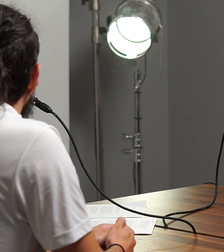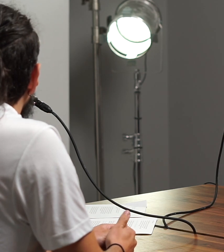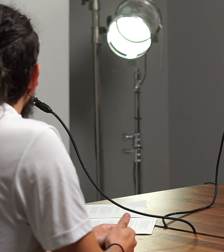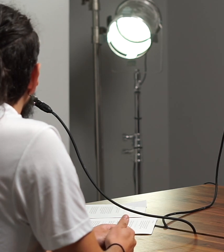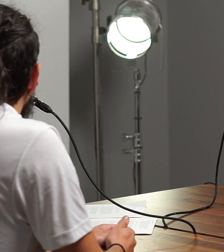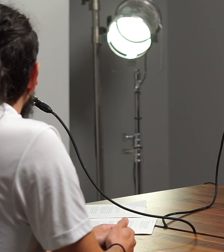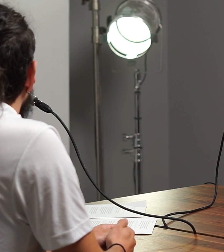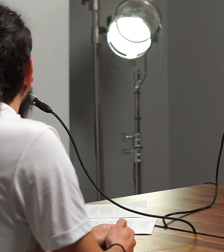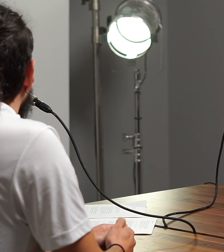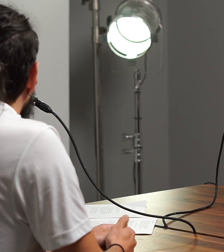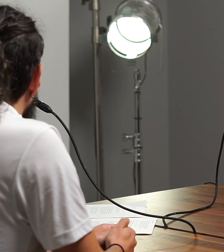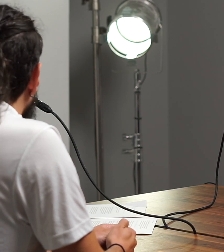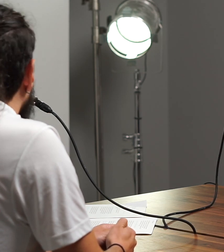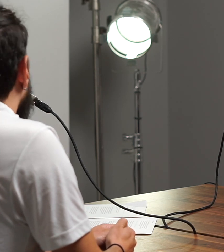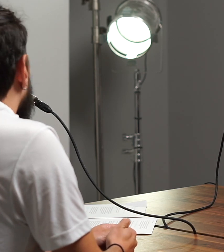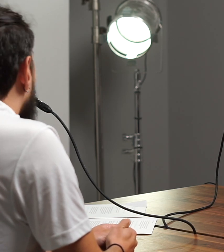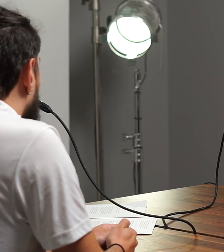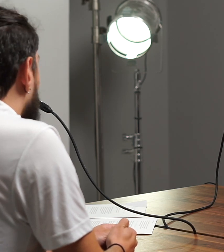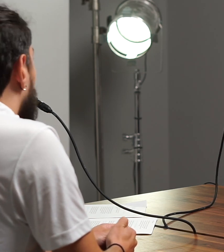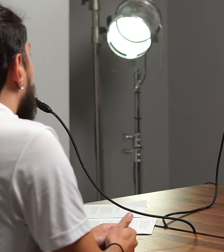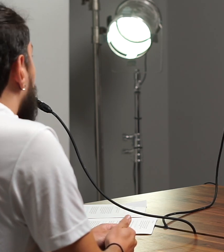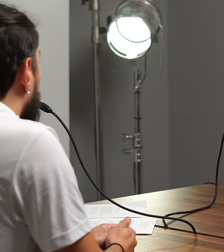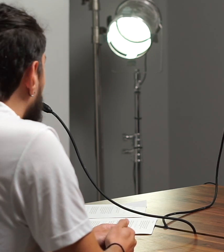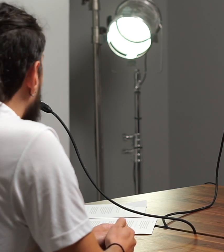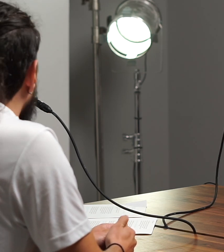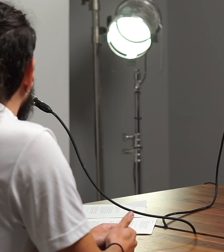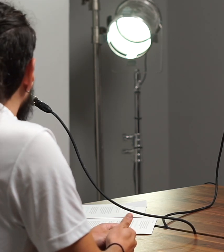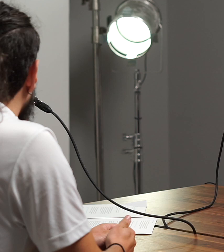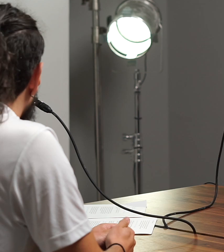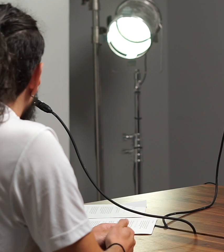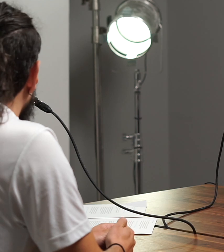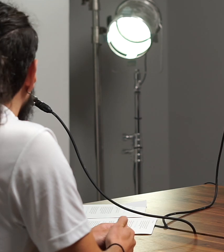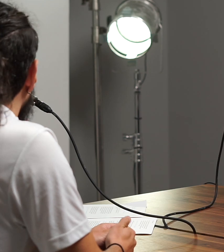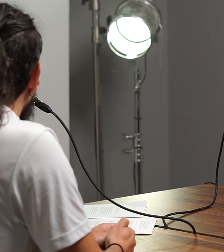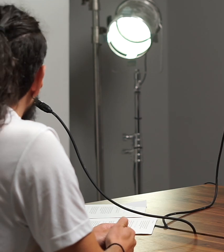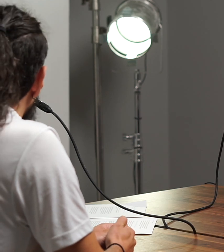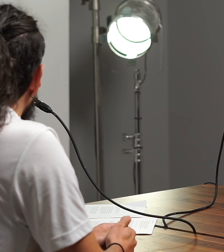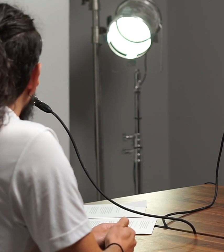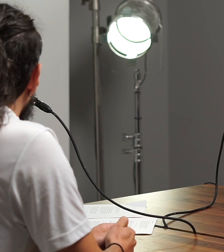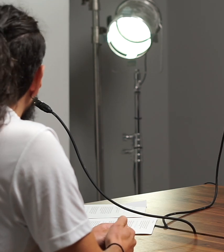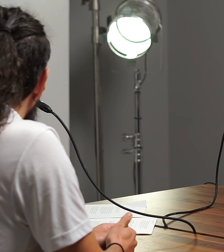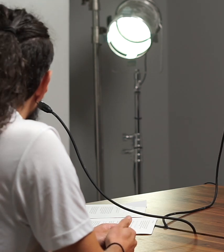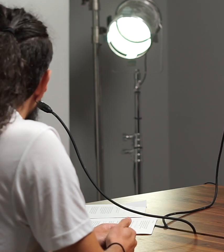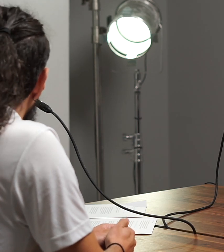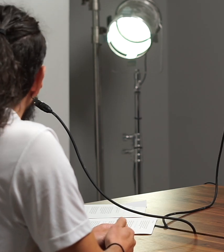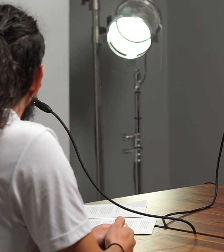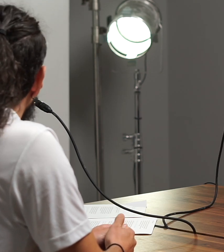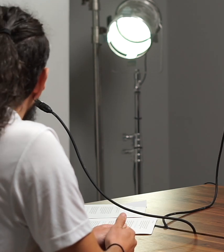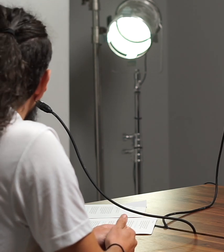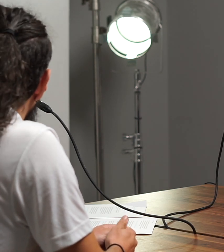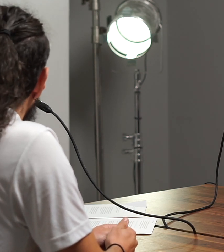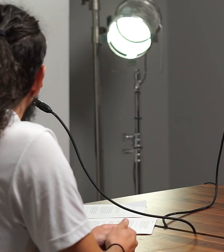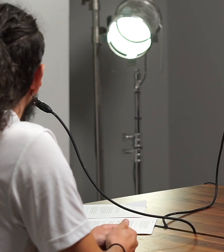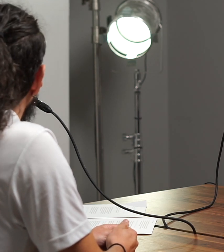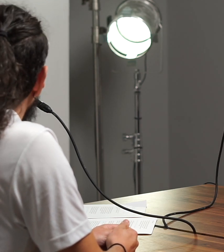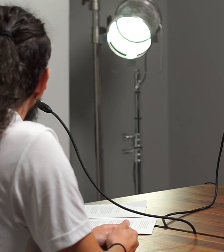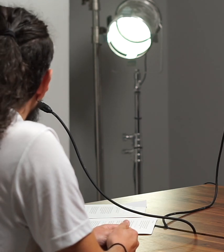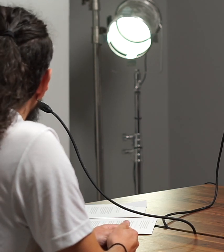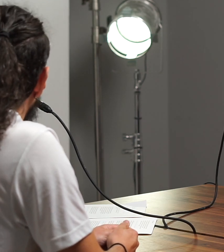so i can say like i've personally had some of those fears but had to slowly get over them in my own story and